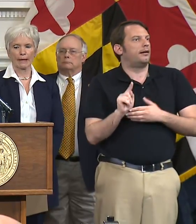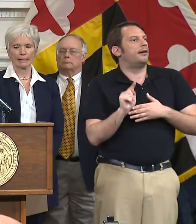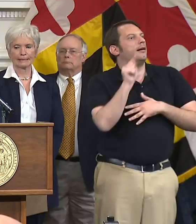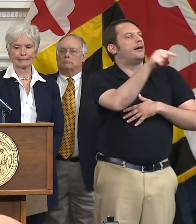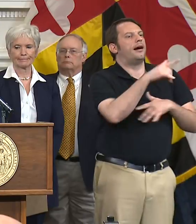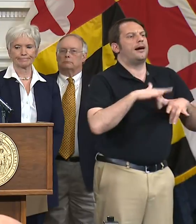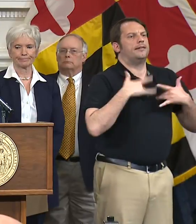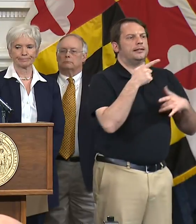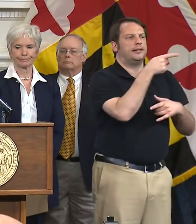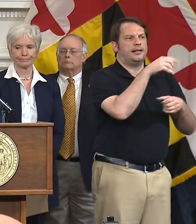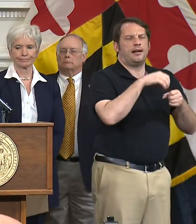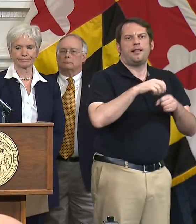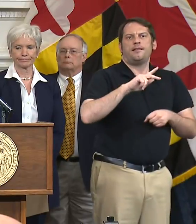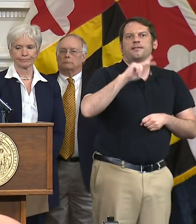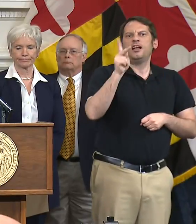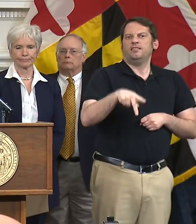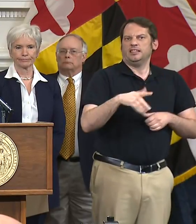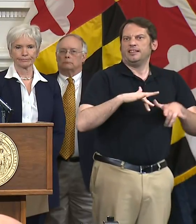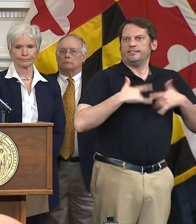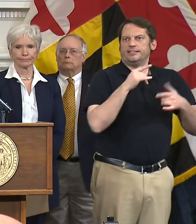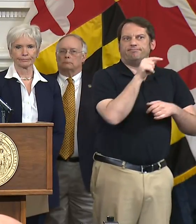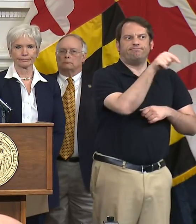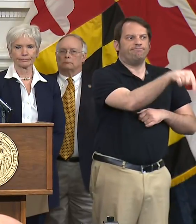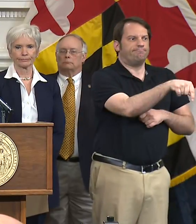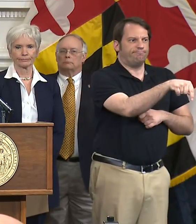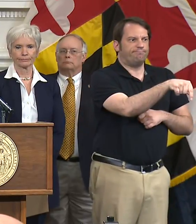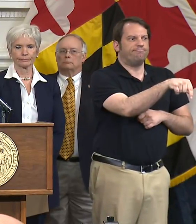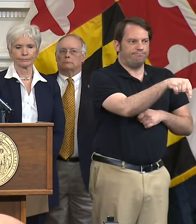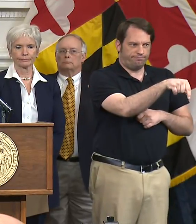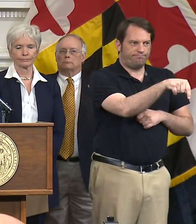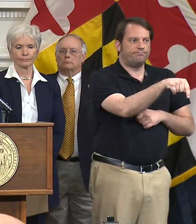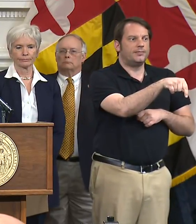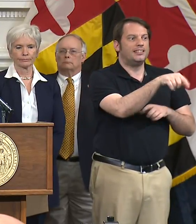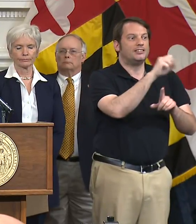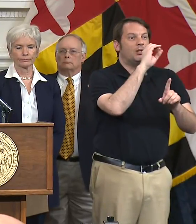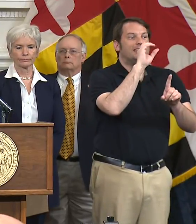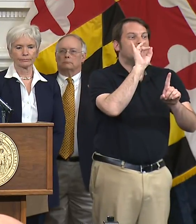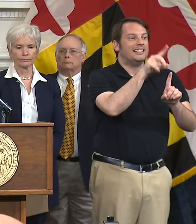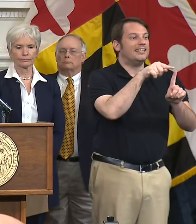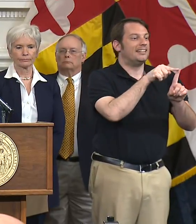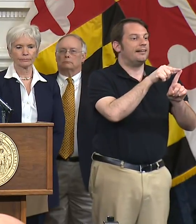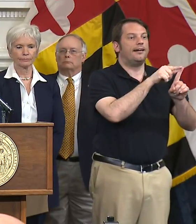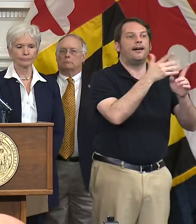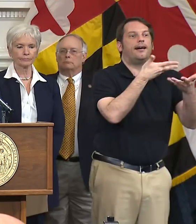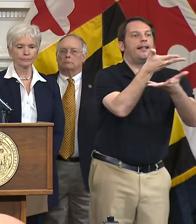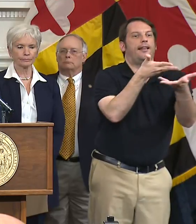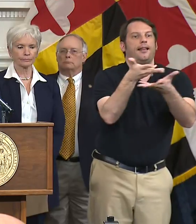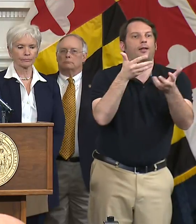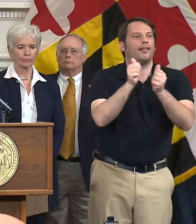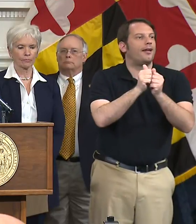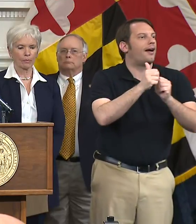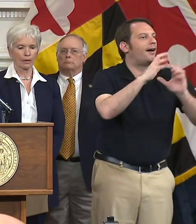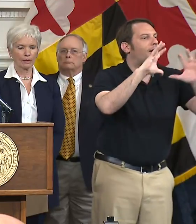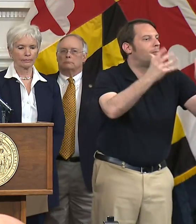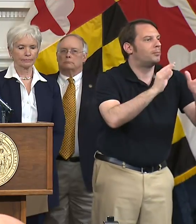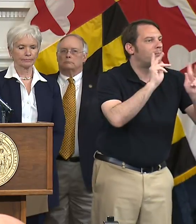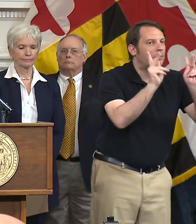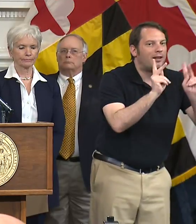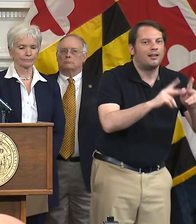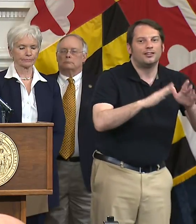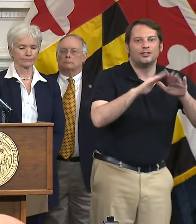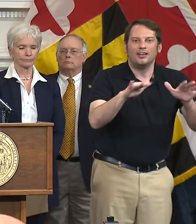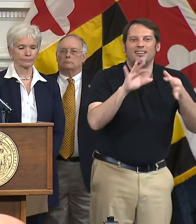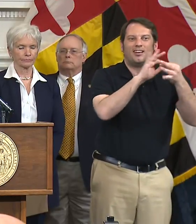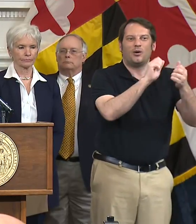were in contact with a group of children and staff from a local school district. Immediately after learning